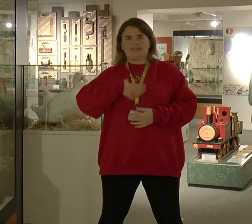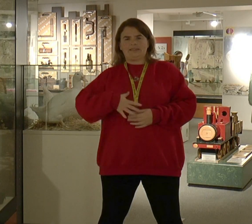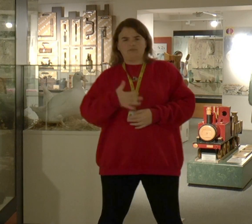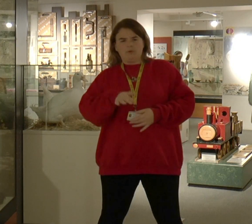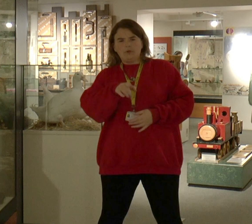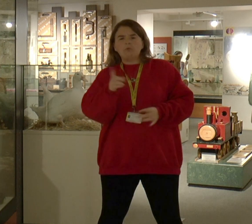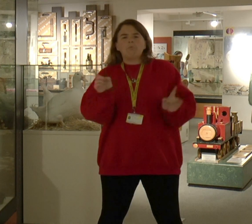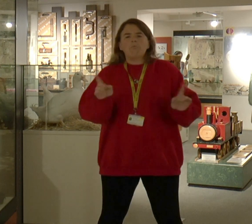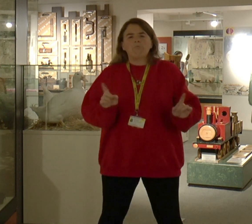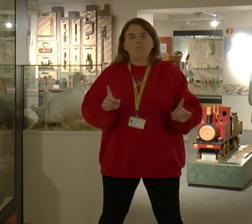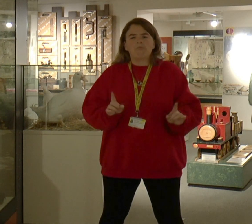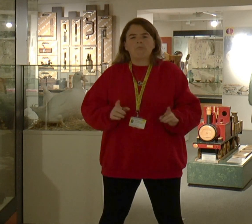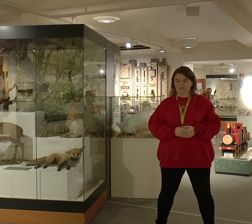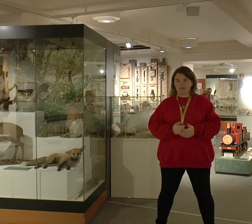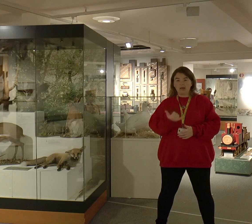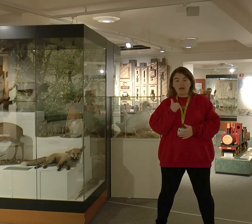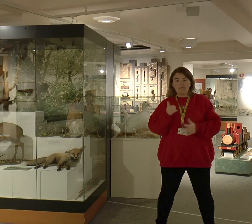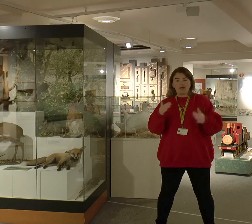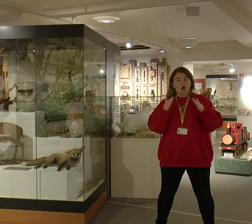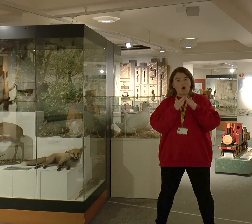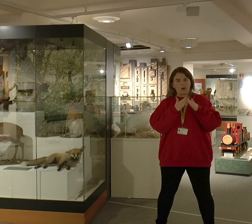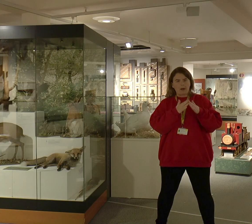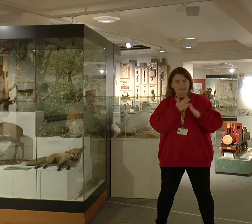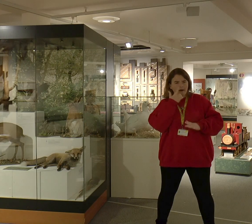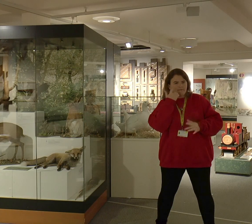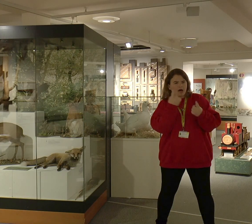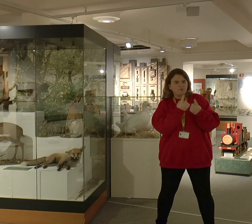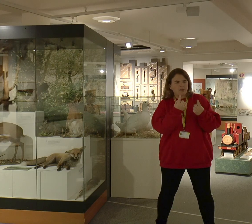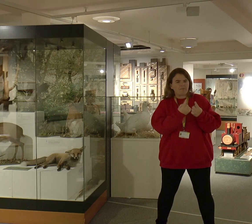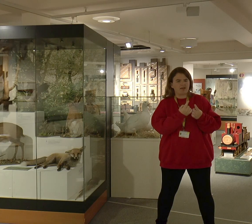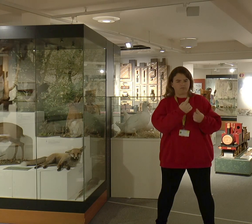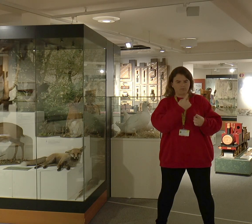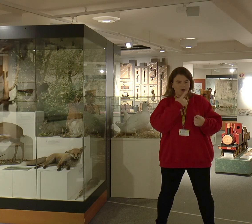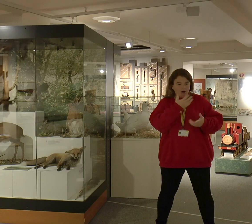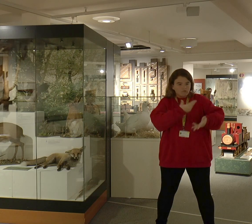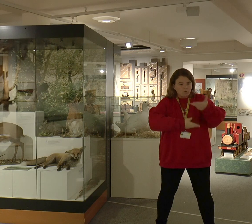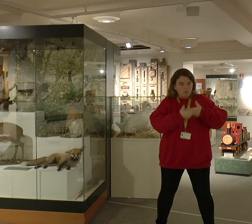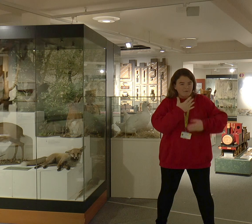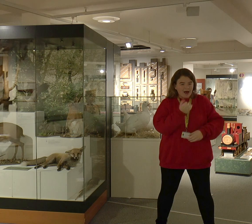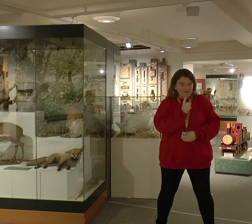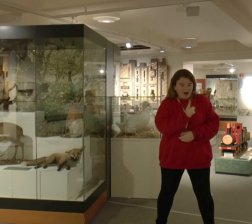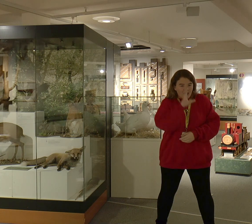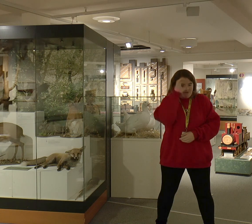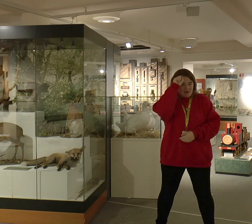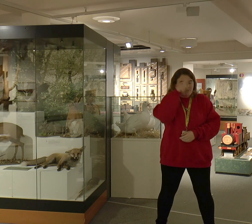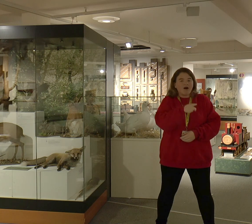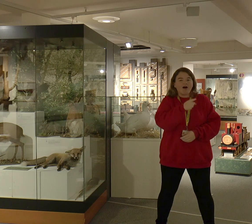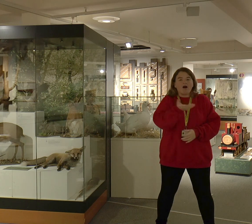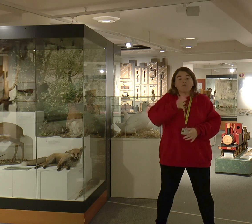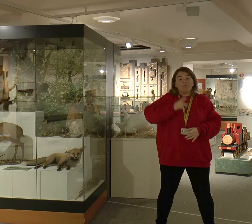So we need your help. Maybe at home you found something and you think, oh, of course, I remember the story behind